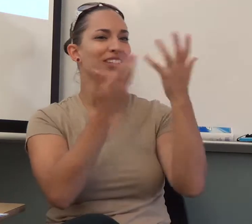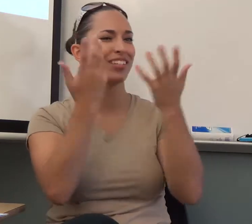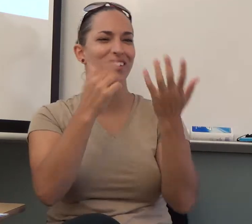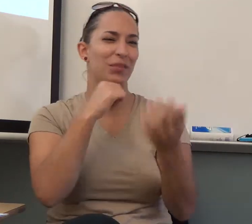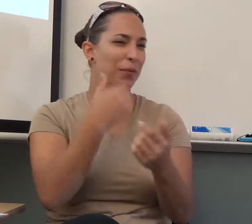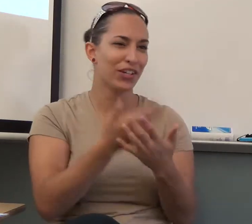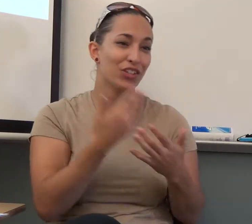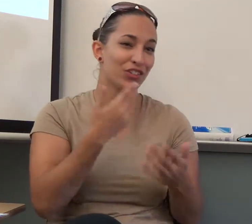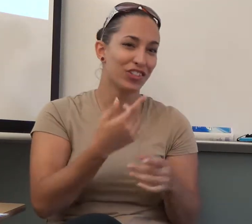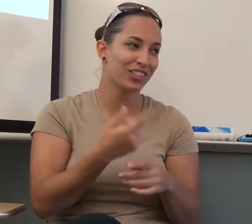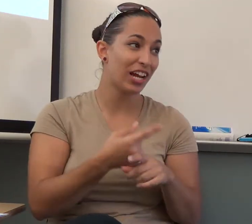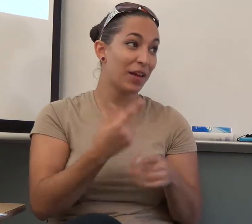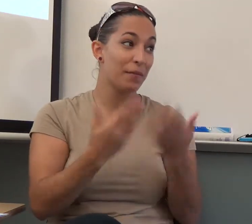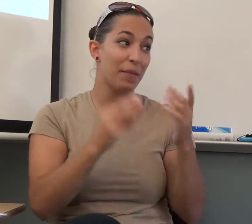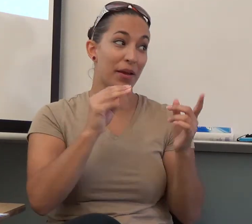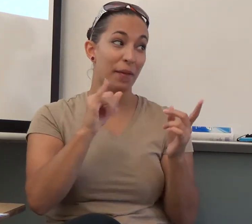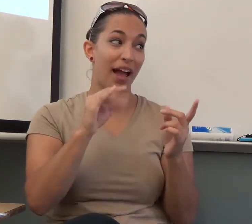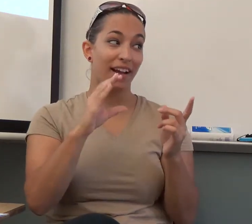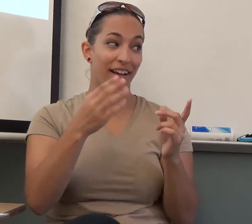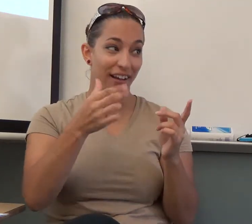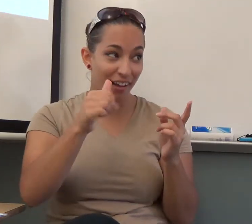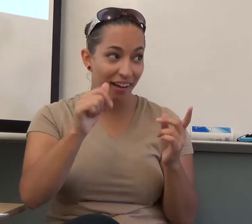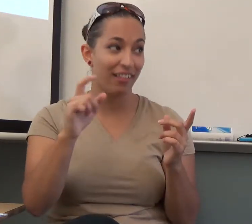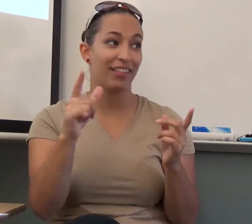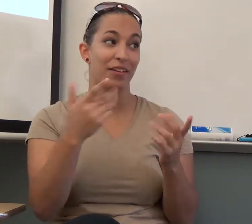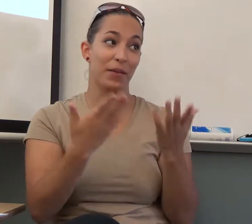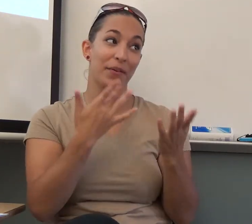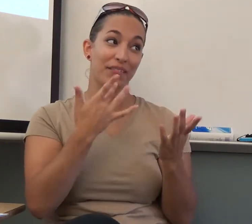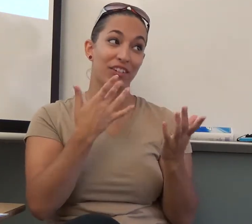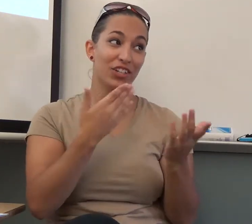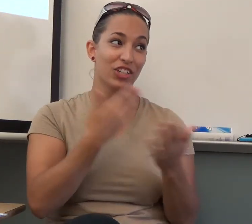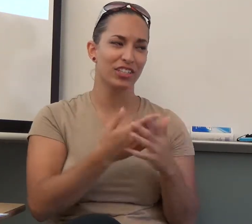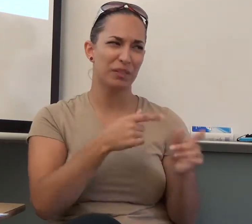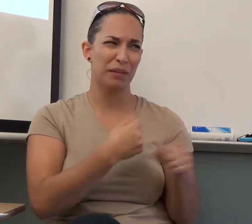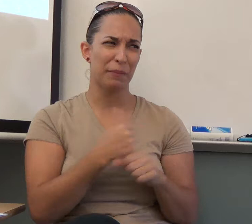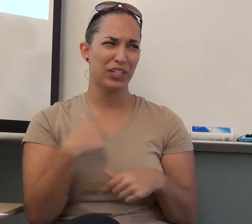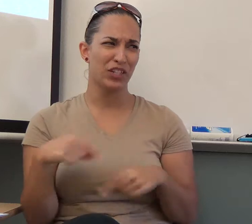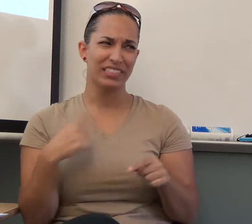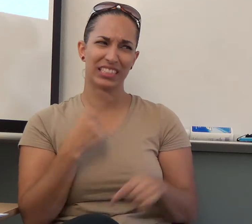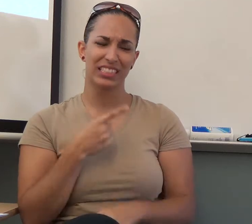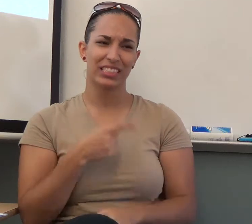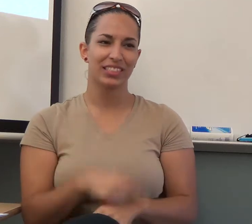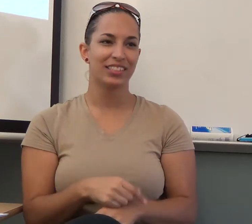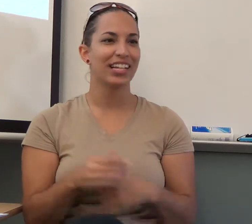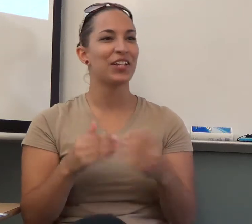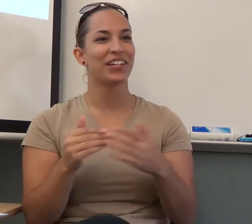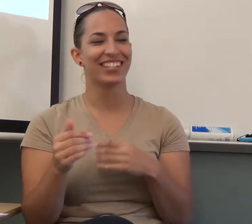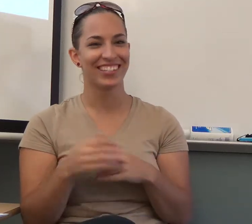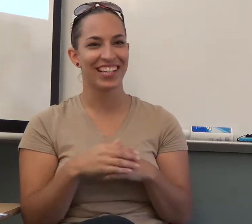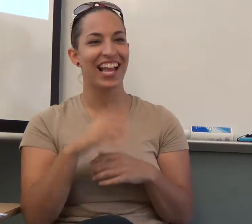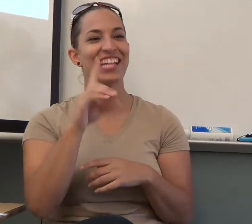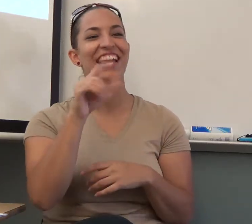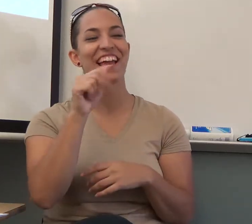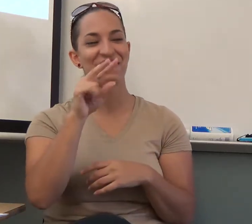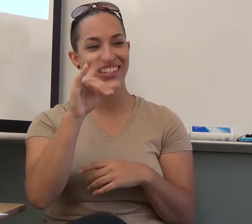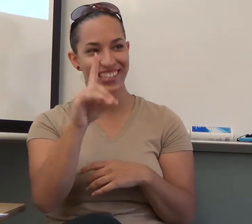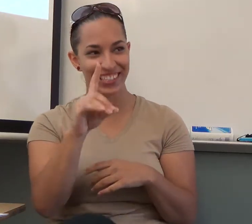for Michael, that might work. I don't know. You make me nervous, Mike. David, question? Was this supposed to be done